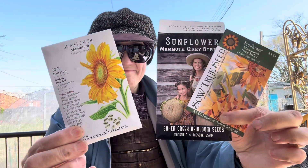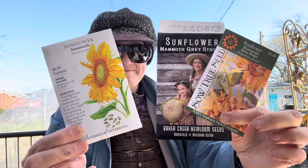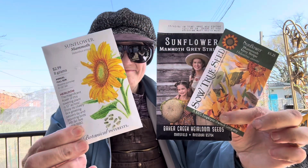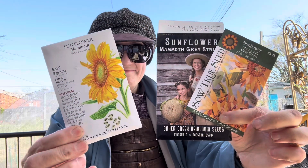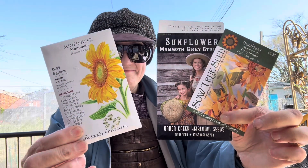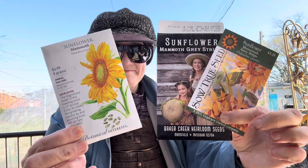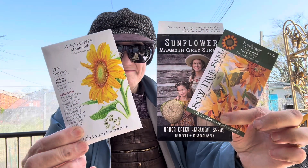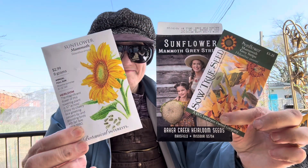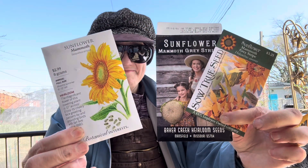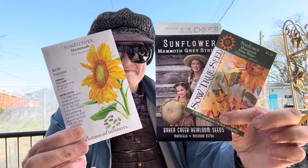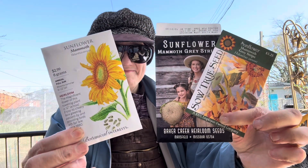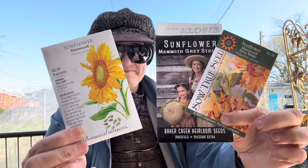company.